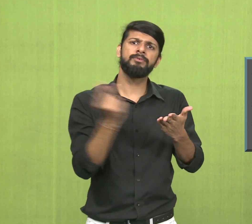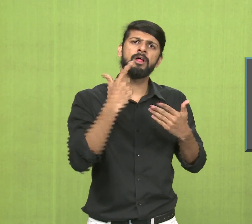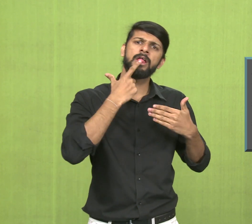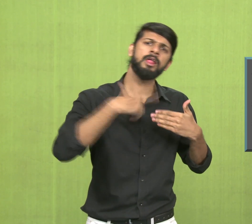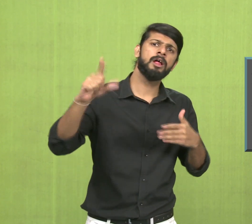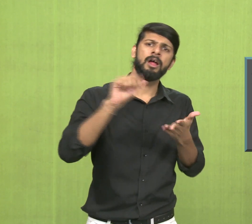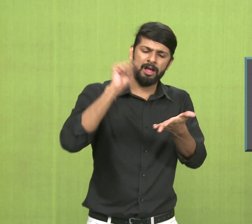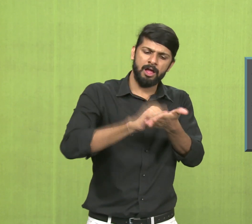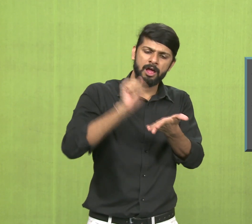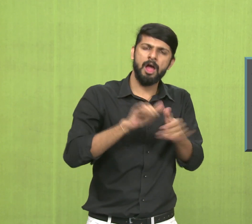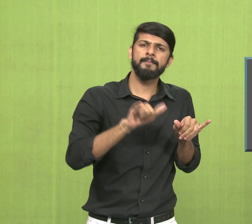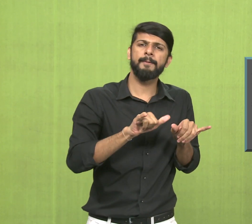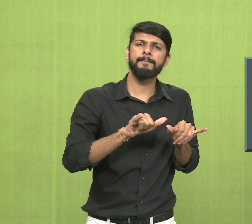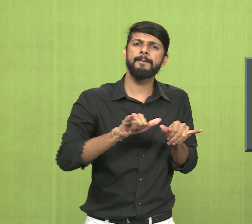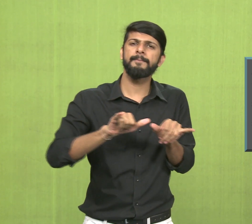used for years,